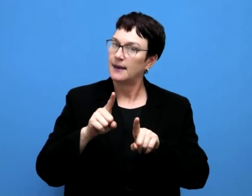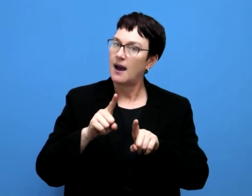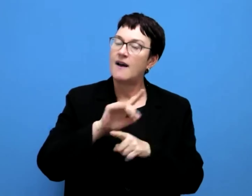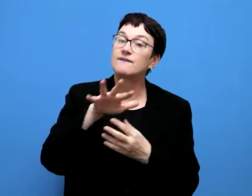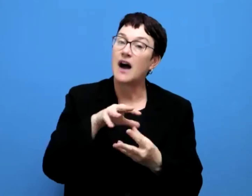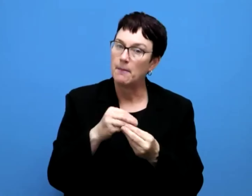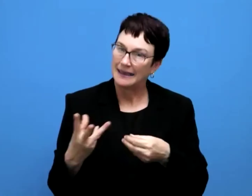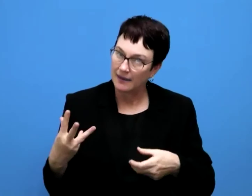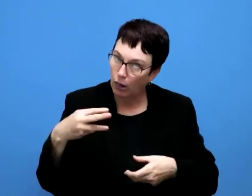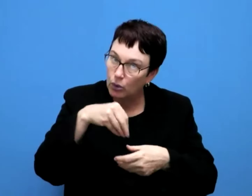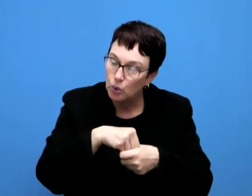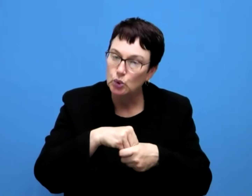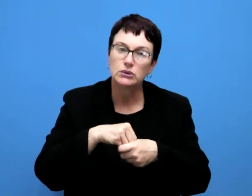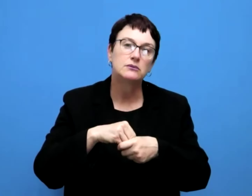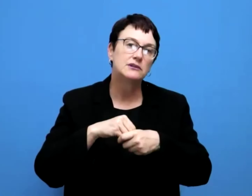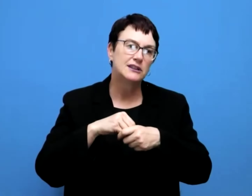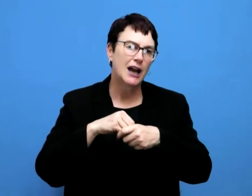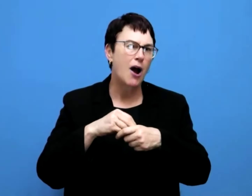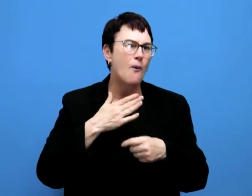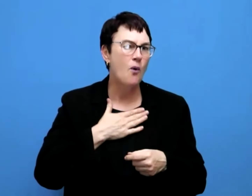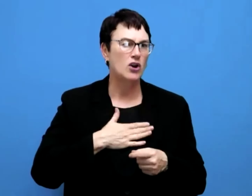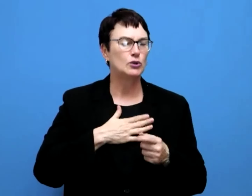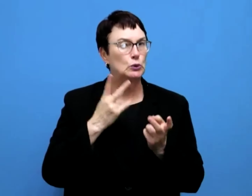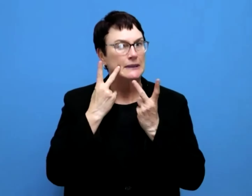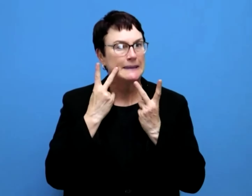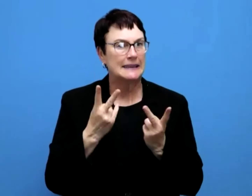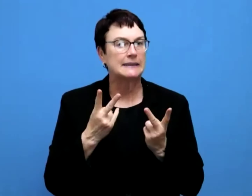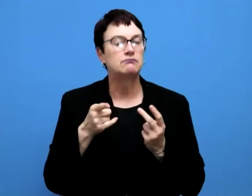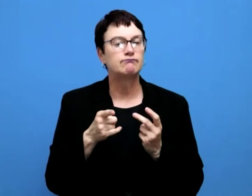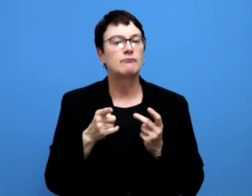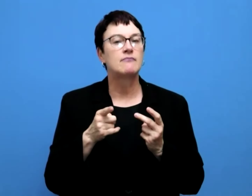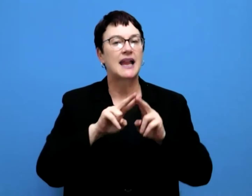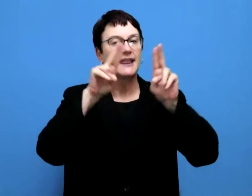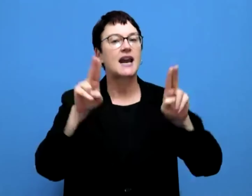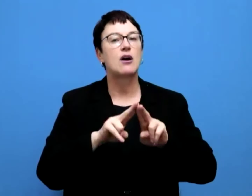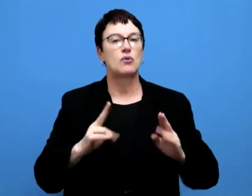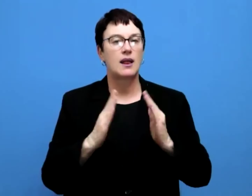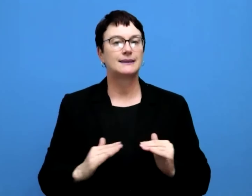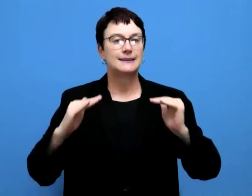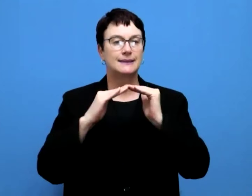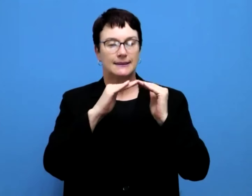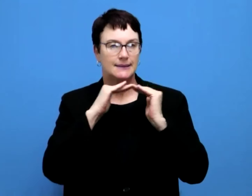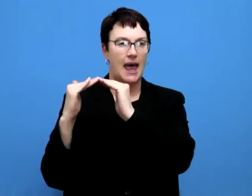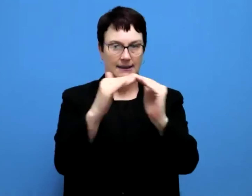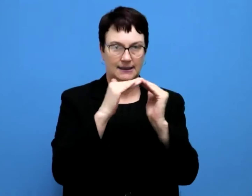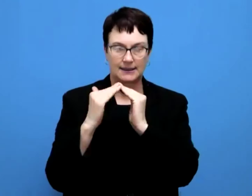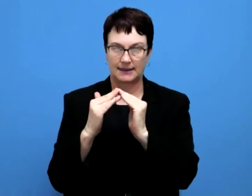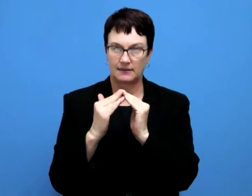standards. The last thing I want to talk about is that we have to make inclusion not about numbers, but about